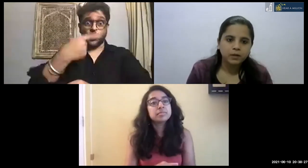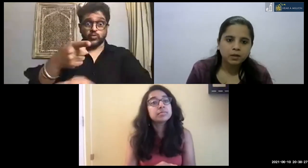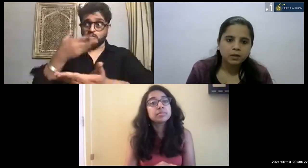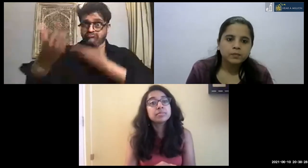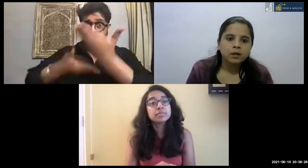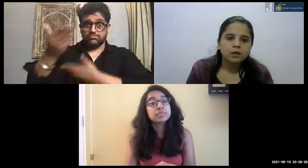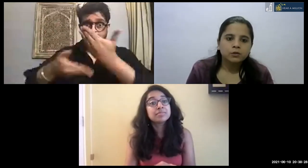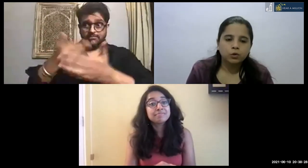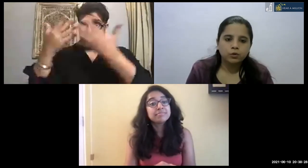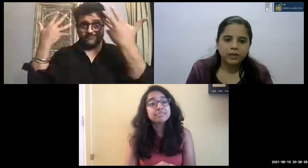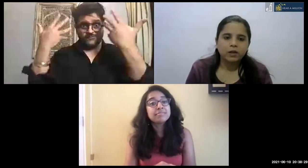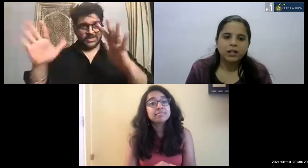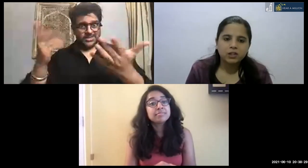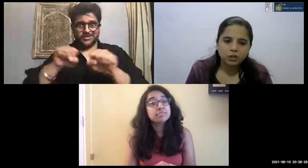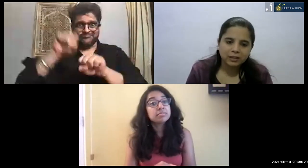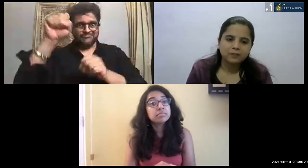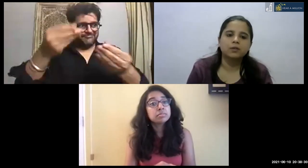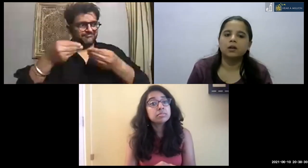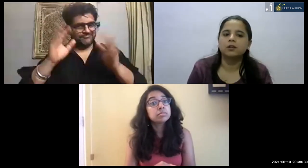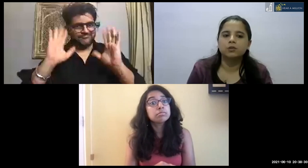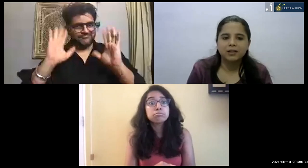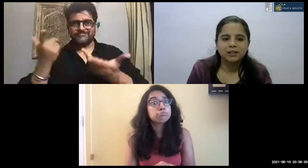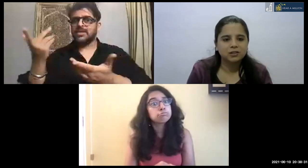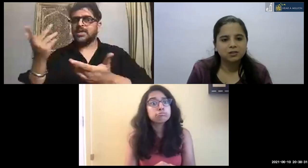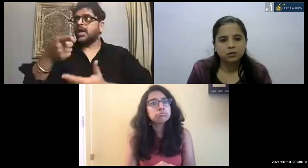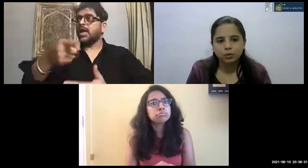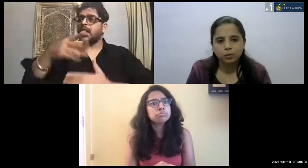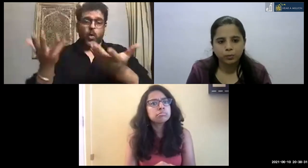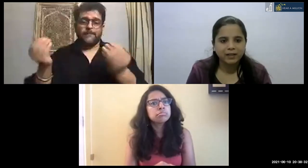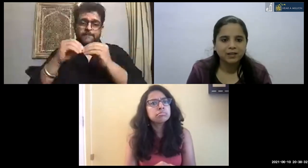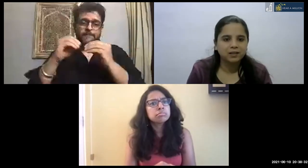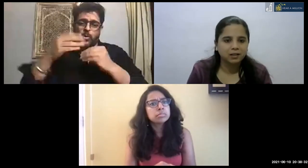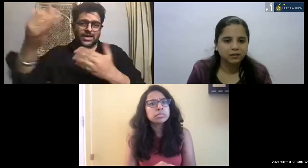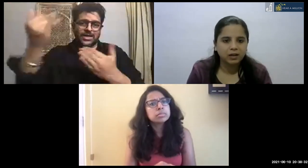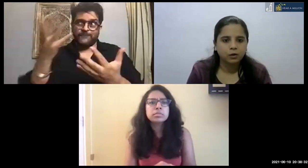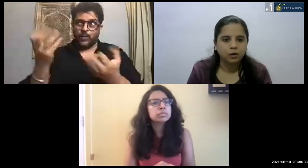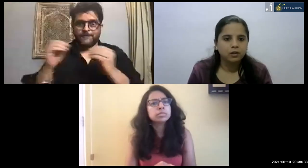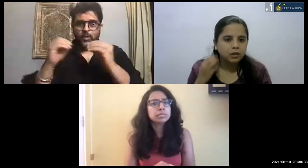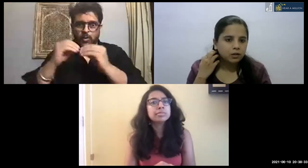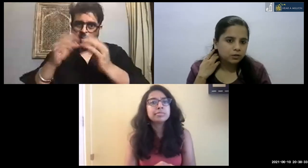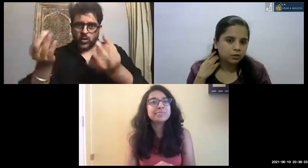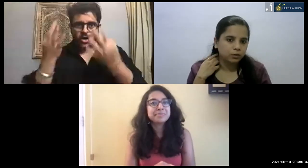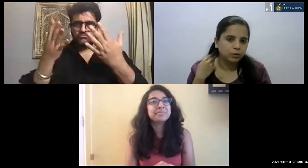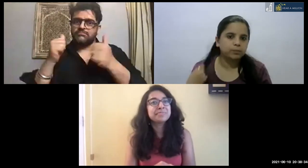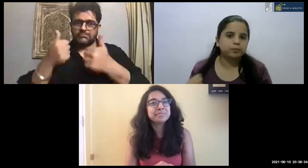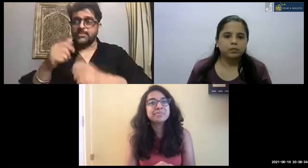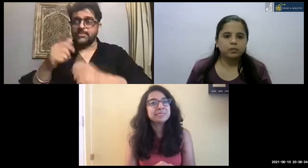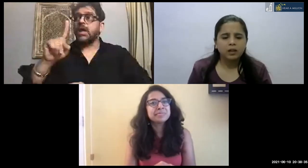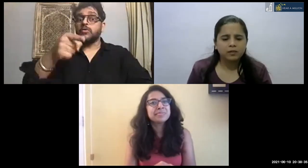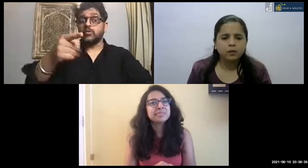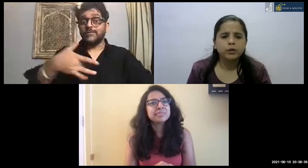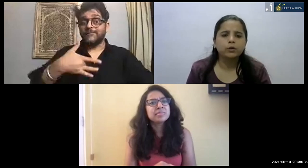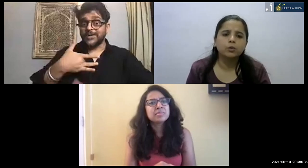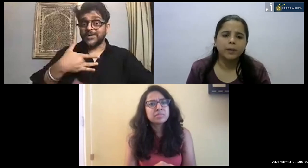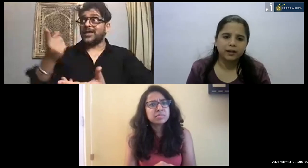now. So when you are teaching to the deaf students, you provided the certificate and all. So